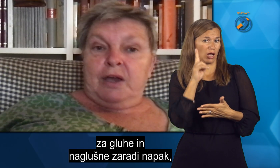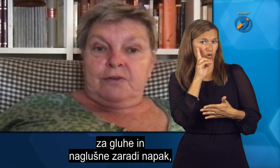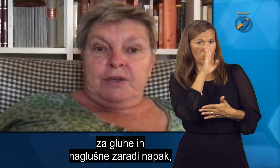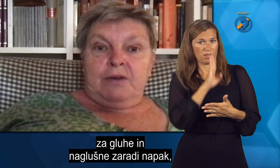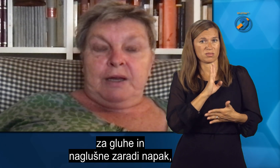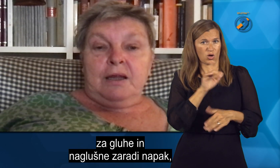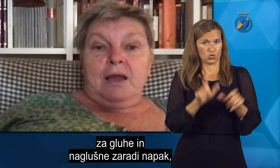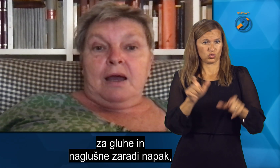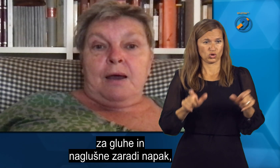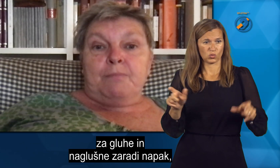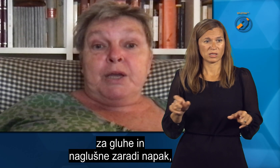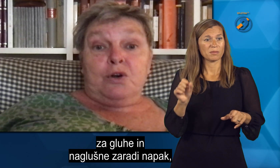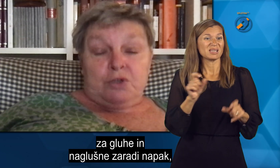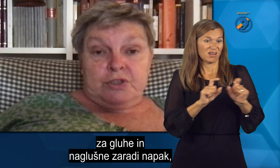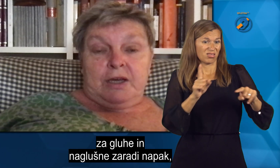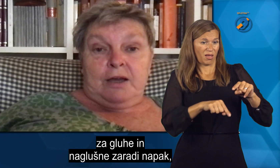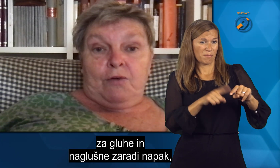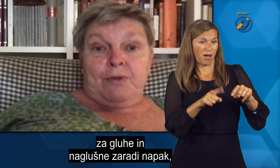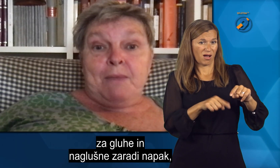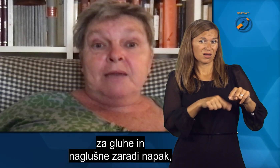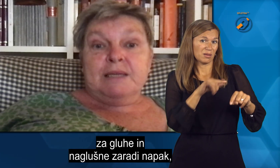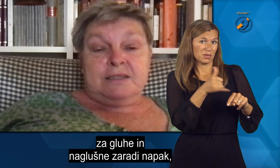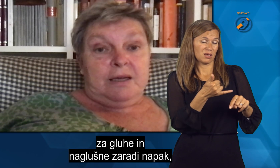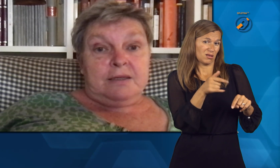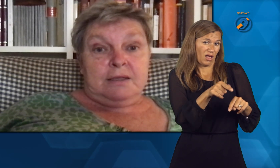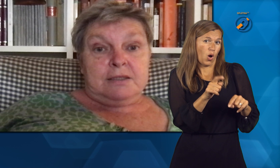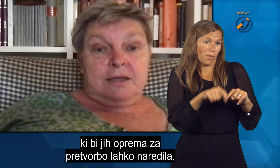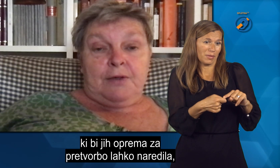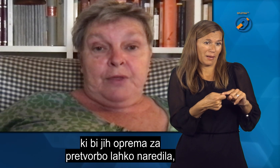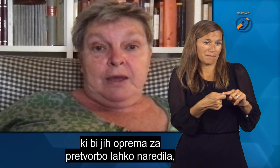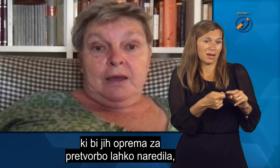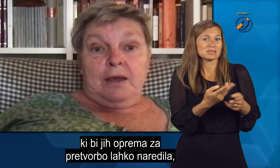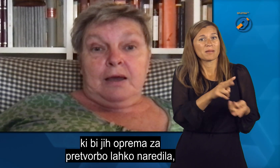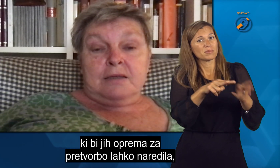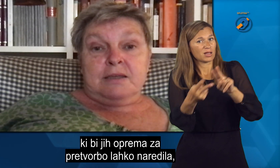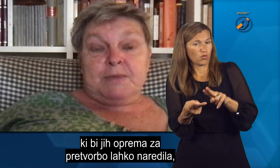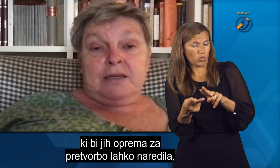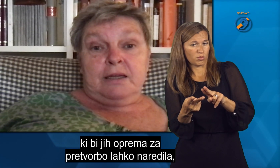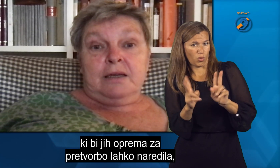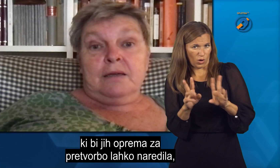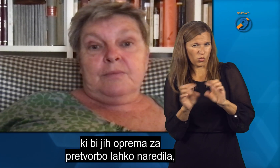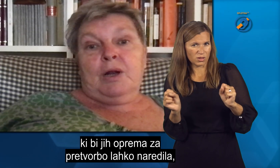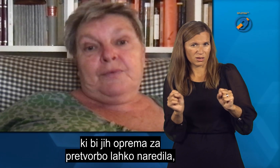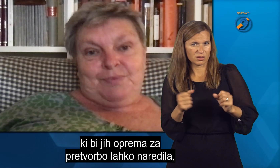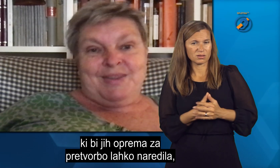subtitling for the hard of hearing because of the many mistakes that the